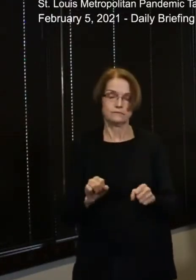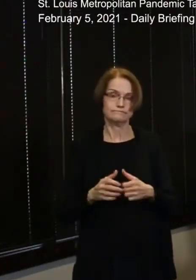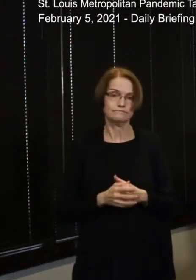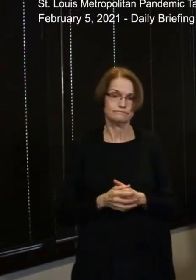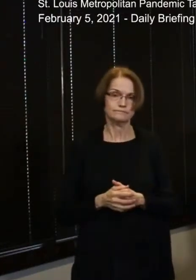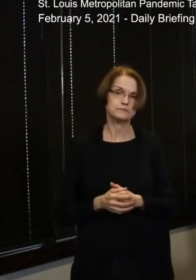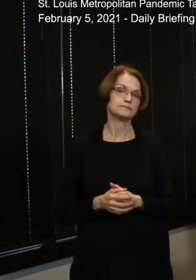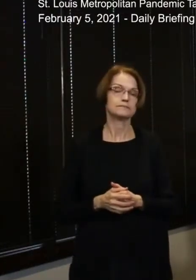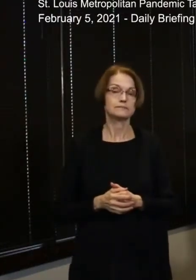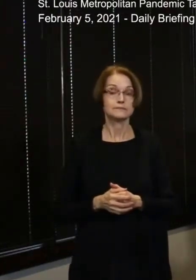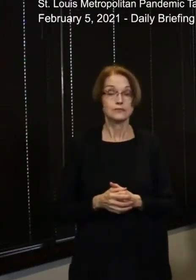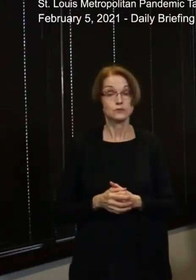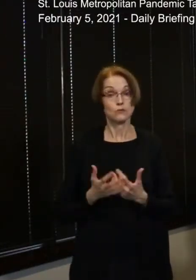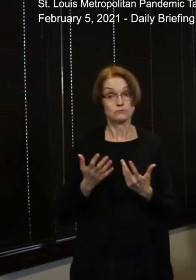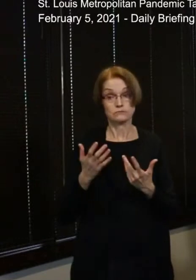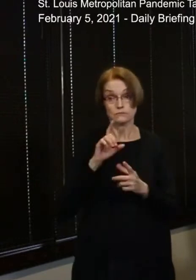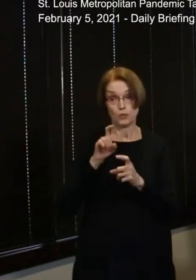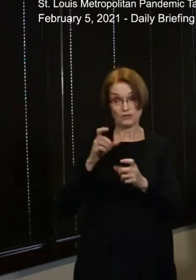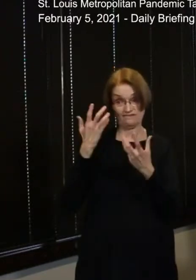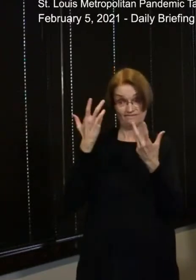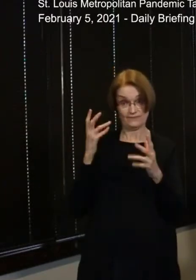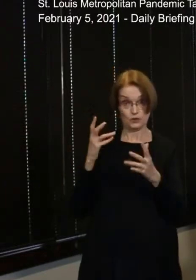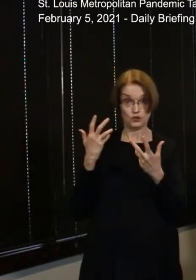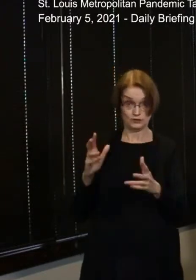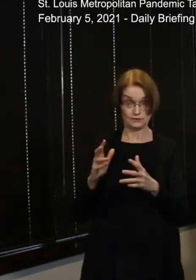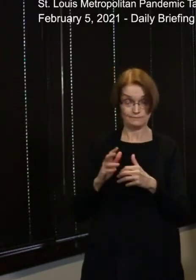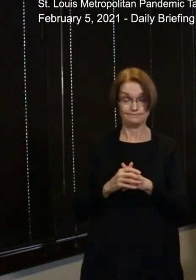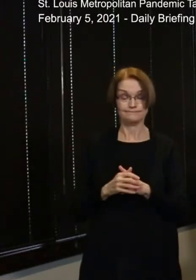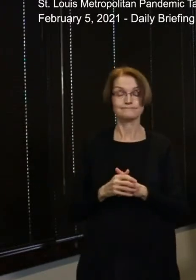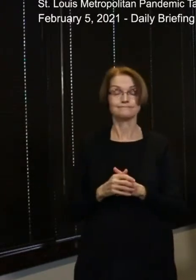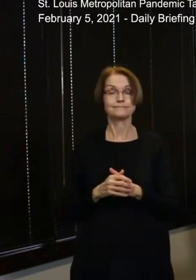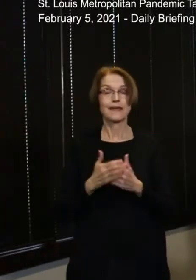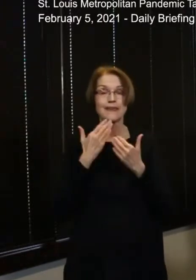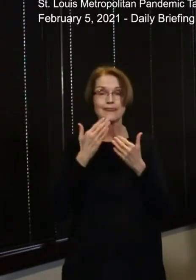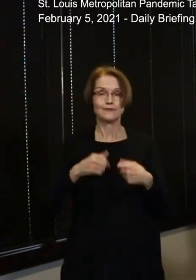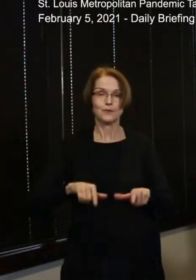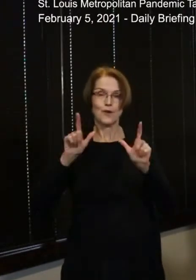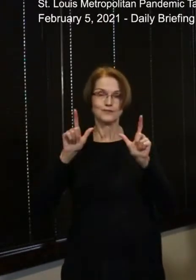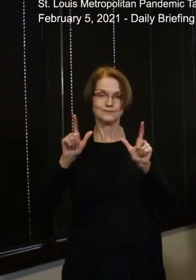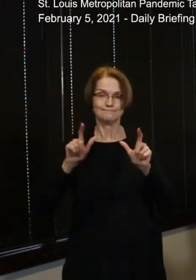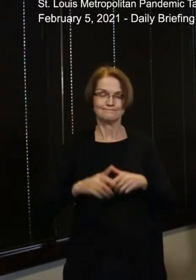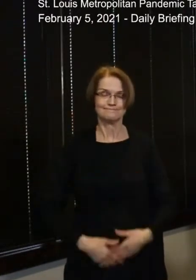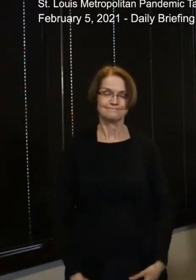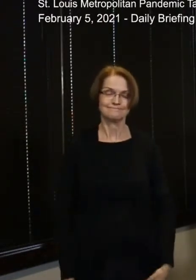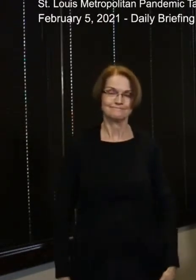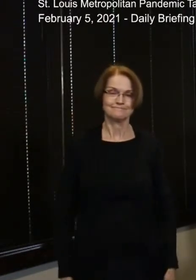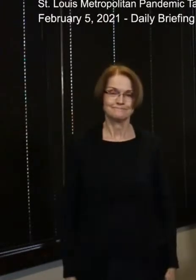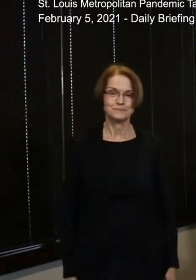That concludes the list of questions received prior to today's briefing. Thanks for watching.